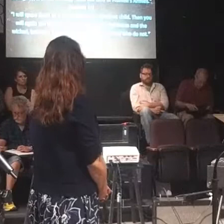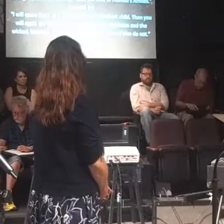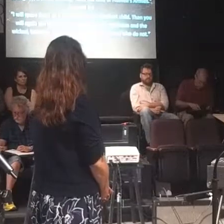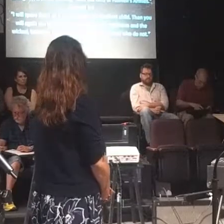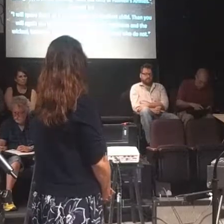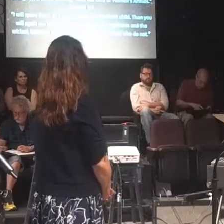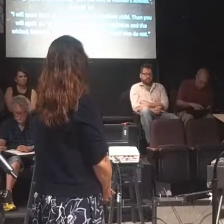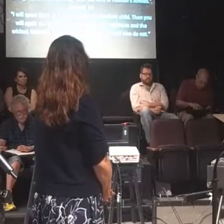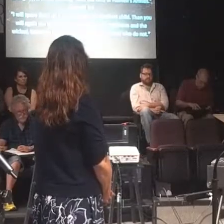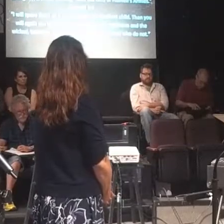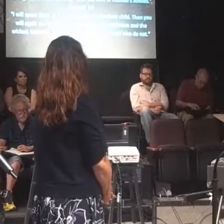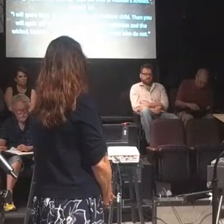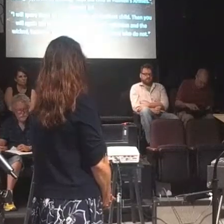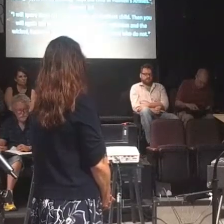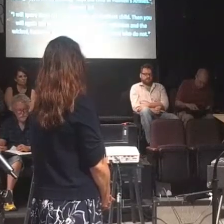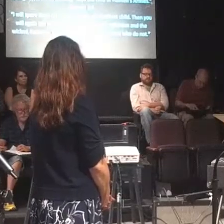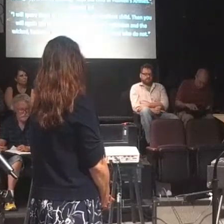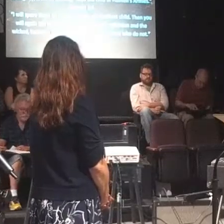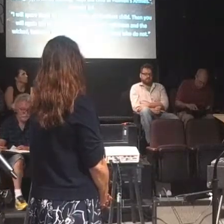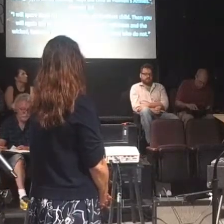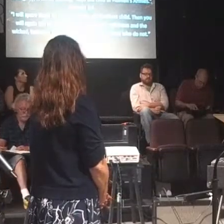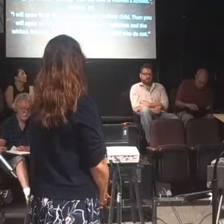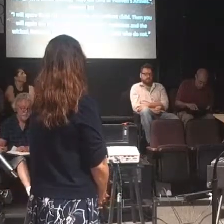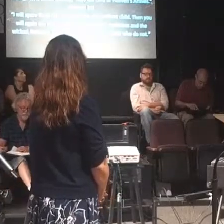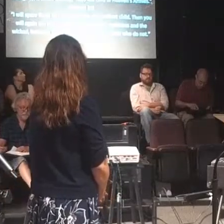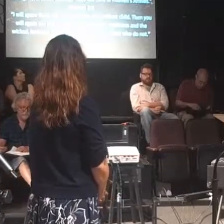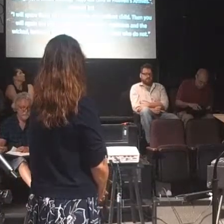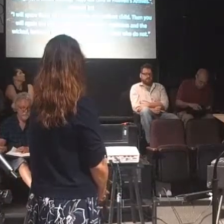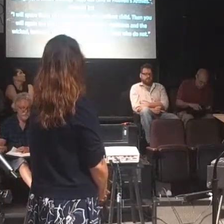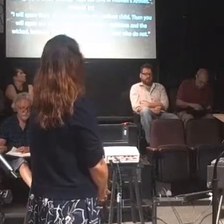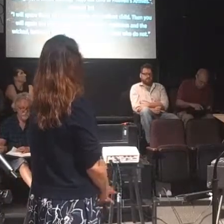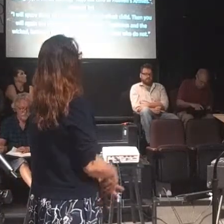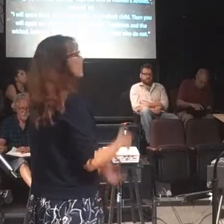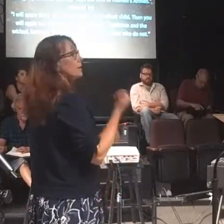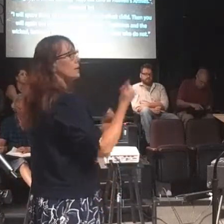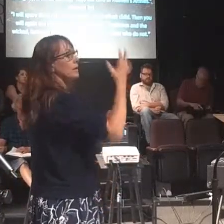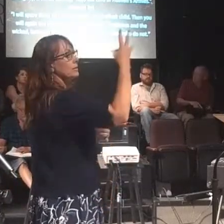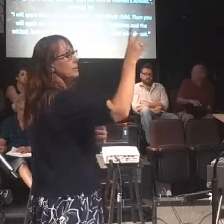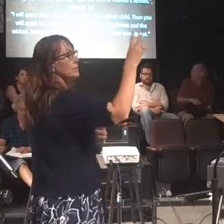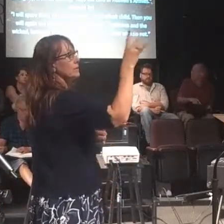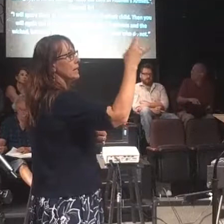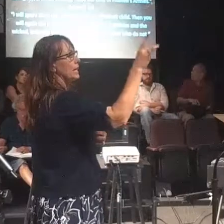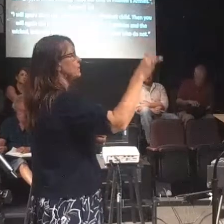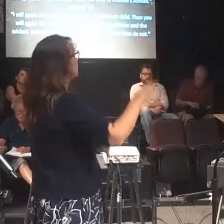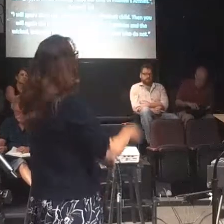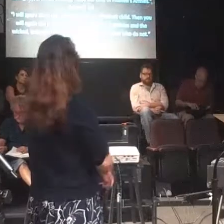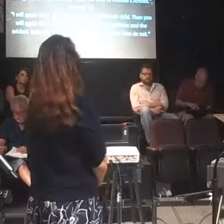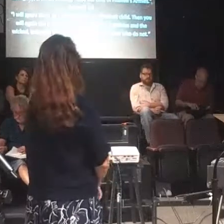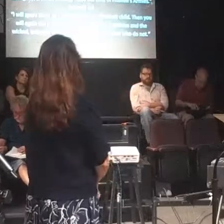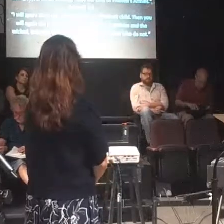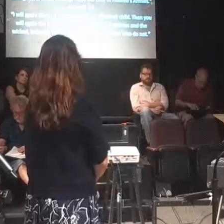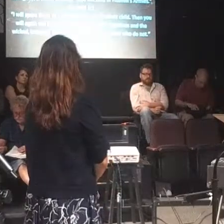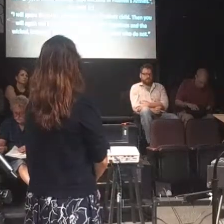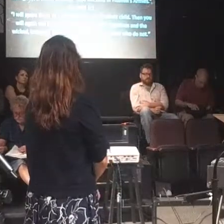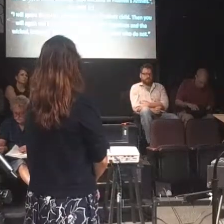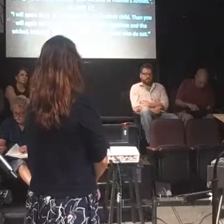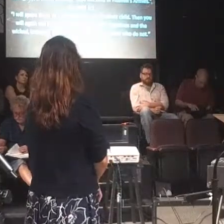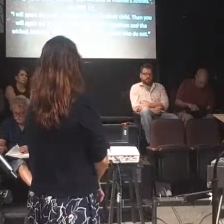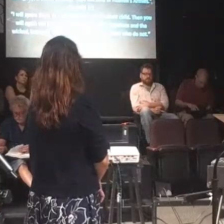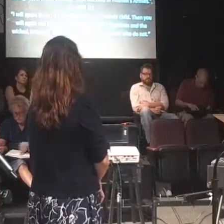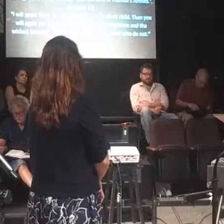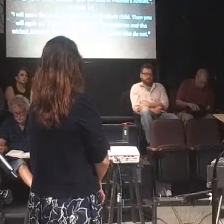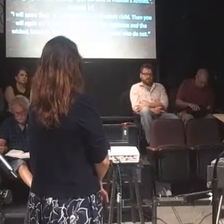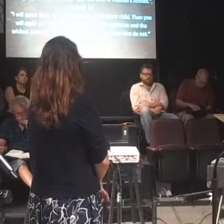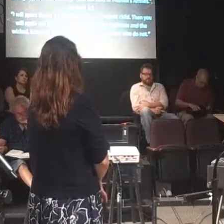coming, says the Lord of heaven's armies. In verses 17 and 18, it says, I will spare them as a father